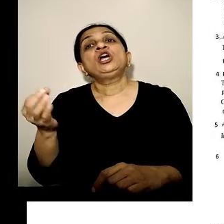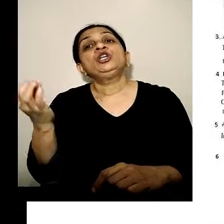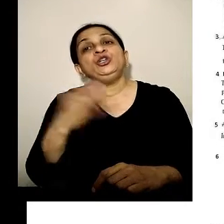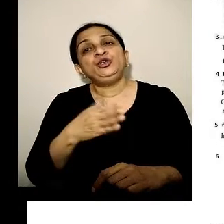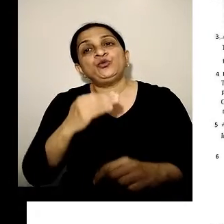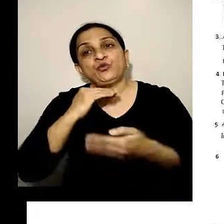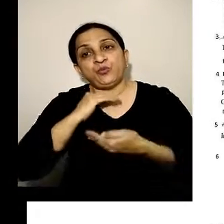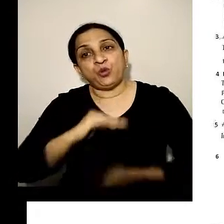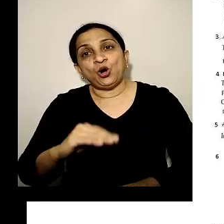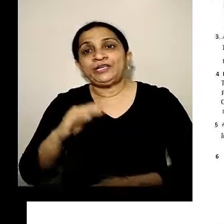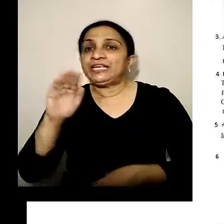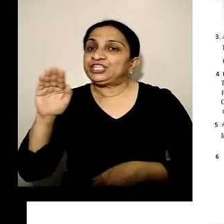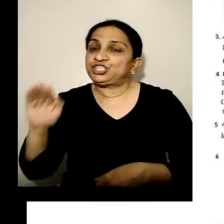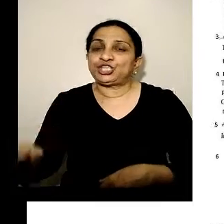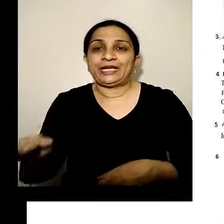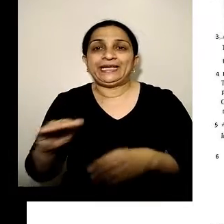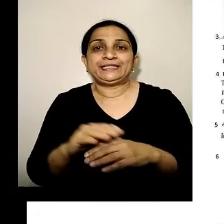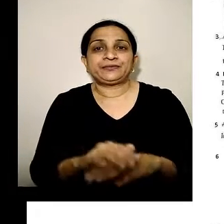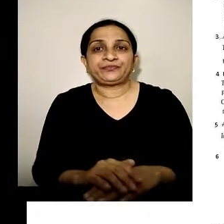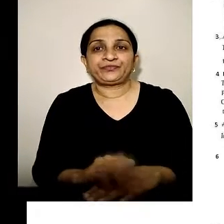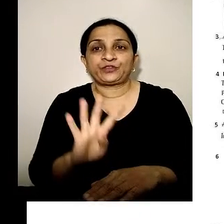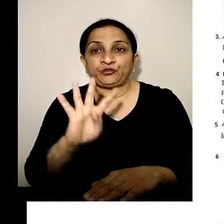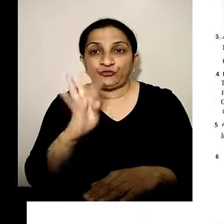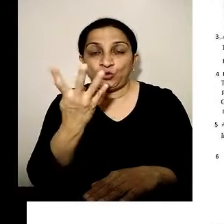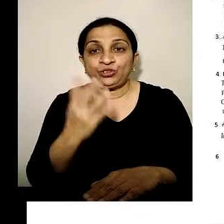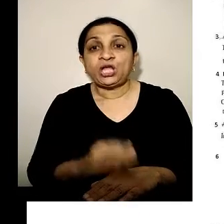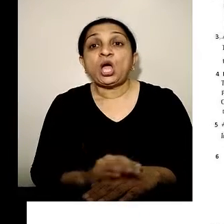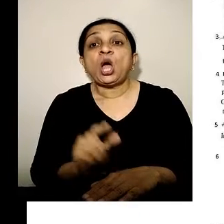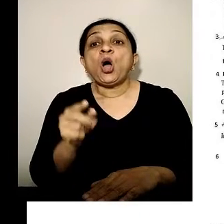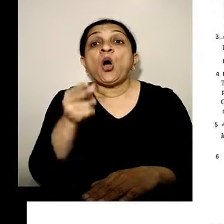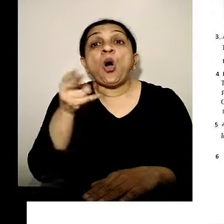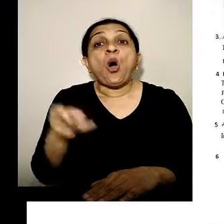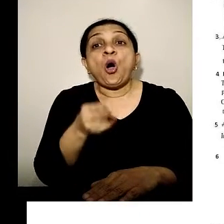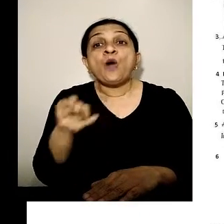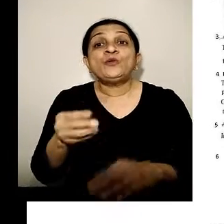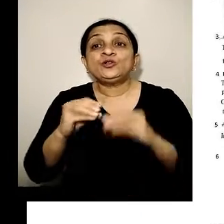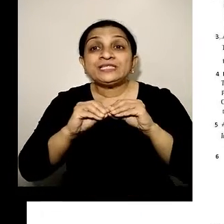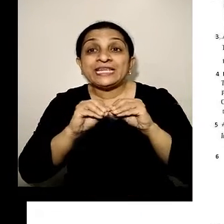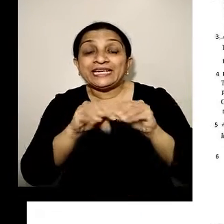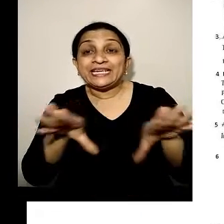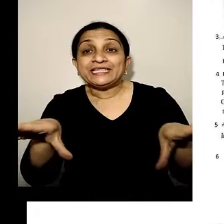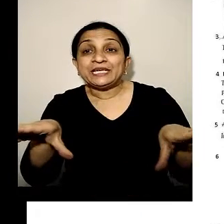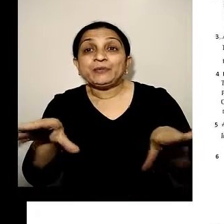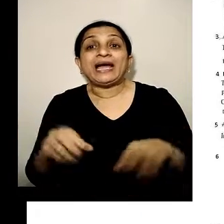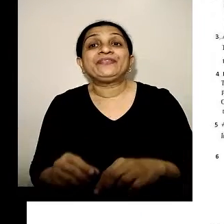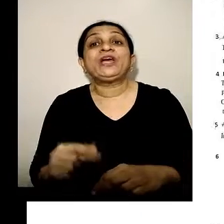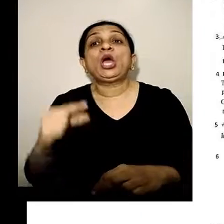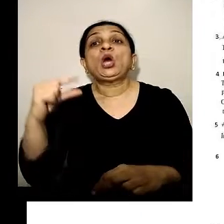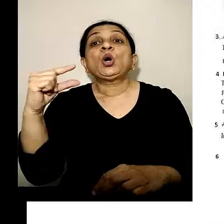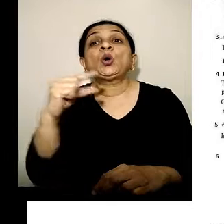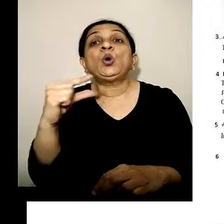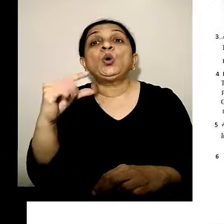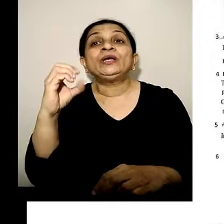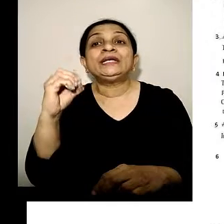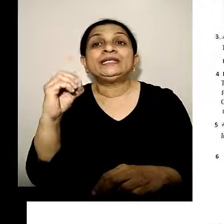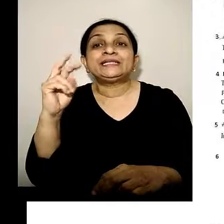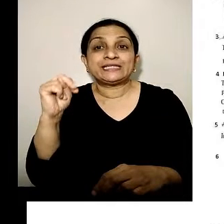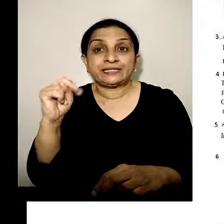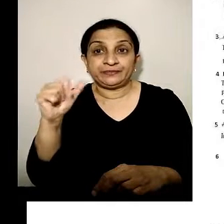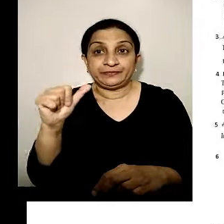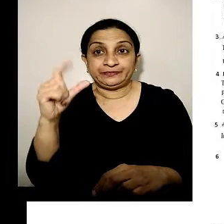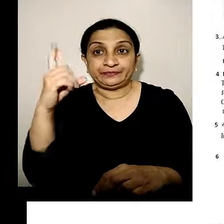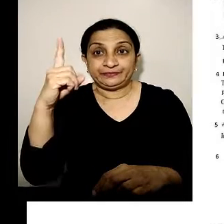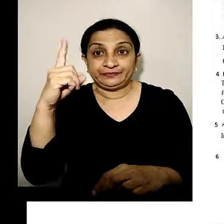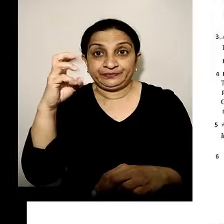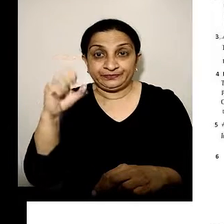the newborn child. Fourth, hormones secreted by the